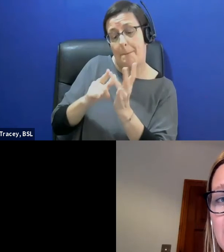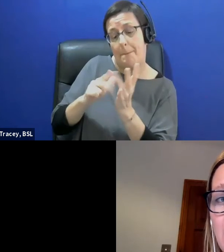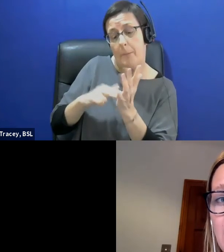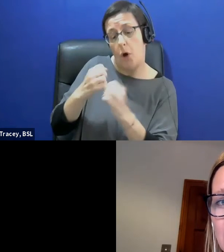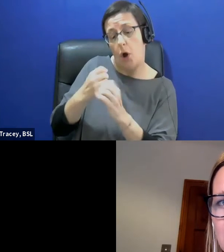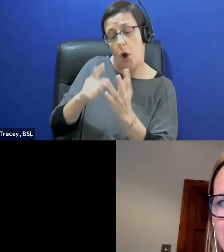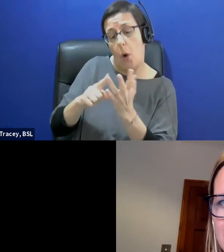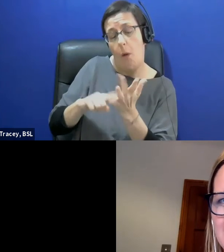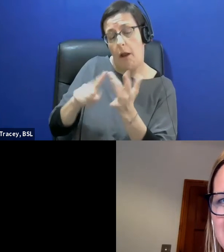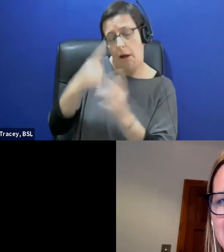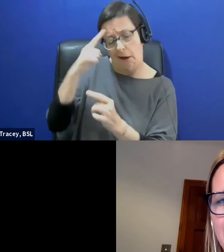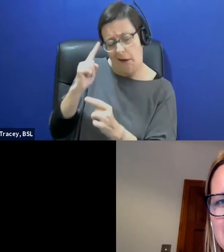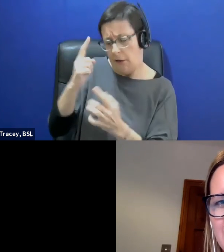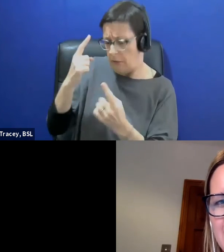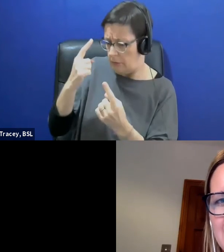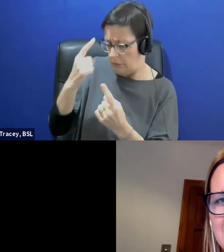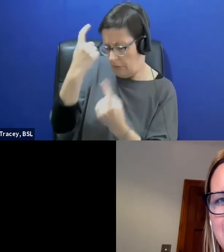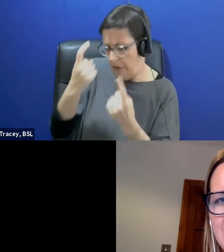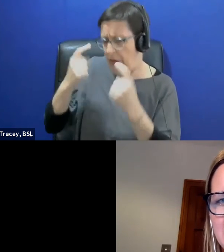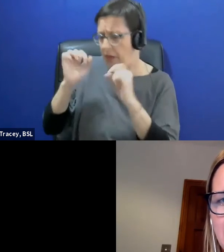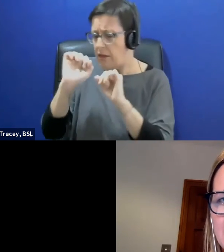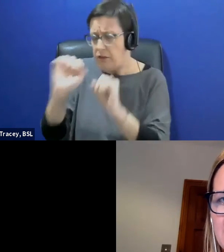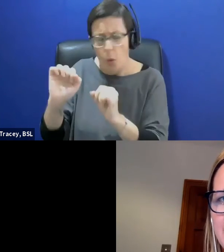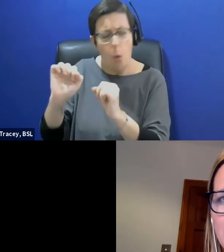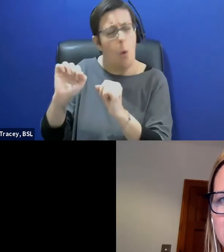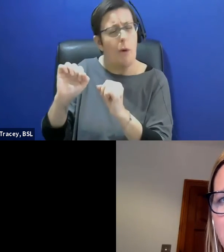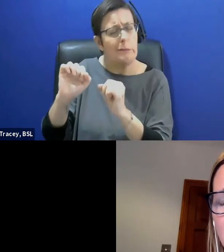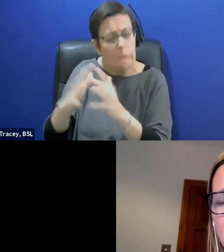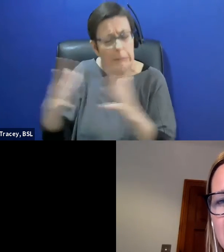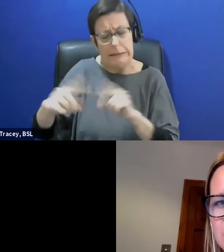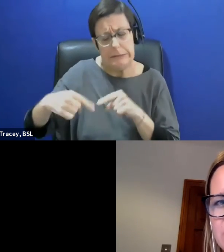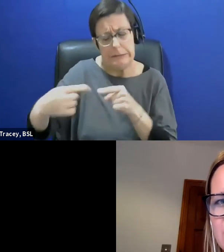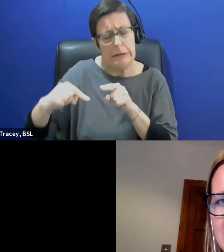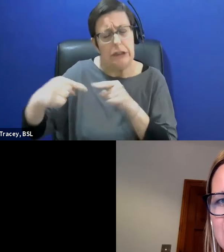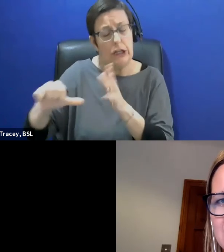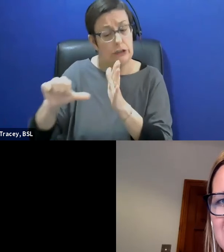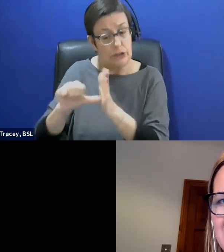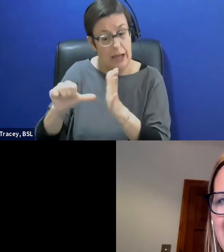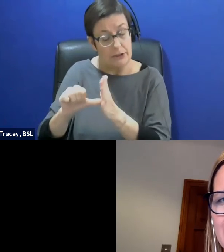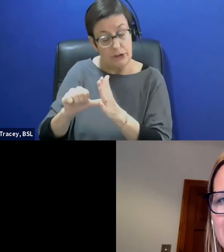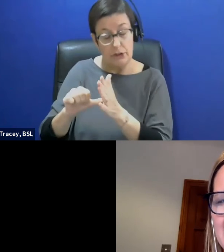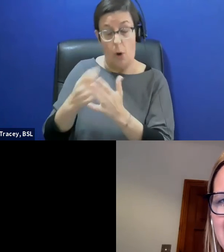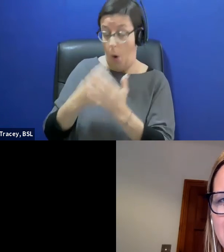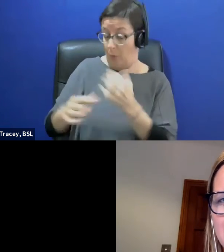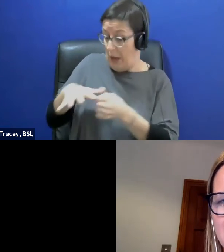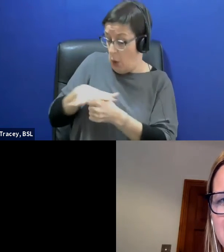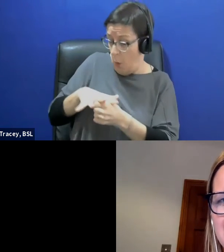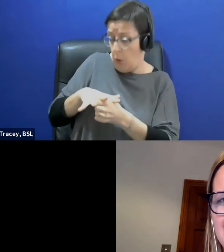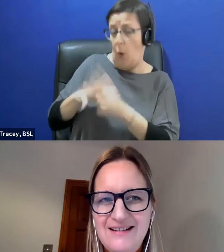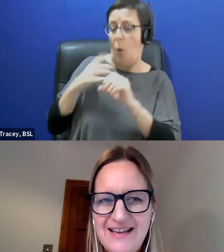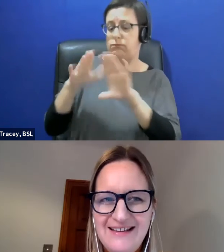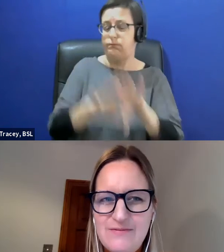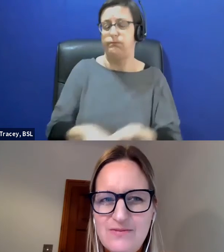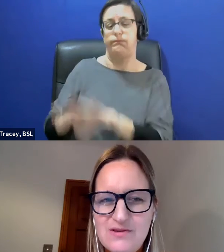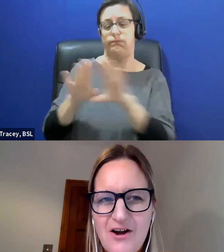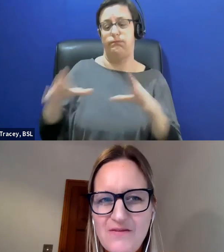from a local level, I guess, particularly based around the case study, but actually whether they very much apply on a national scale and how you might